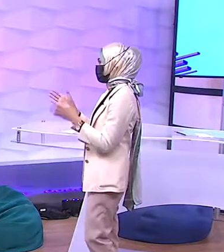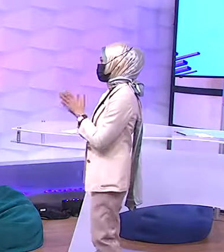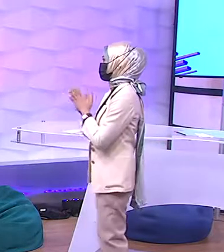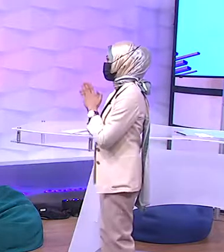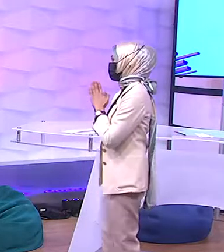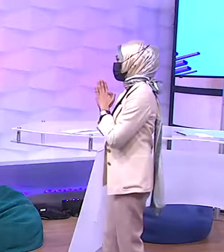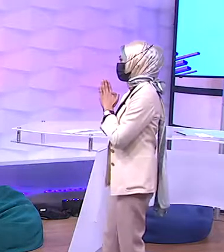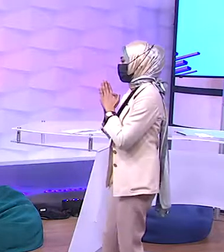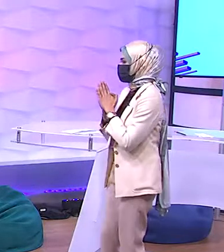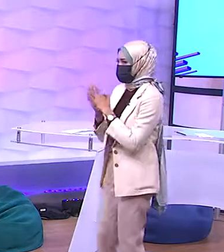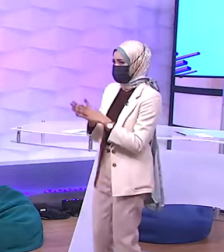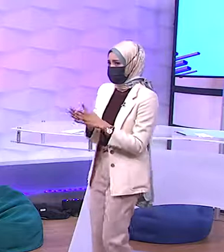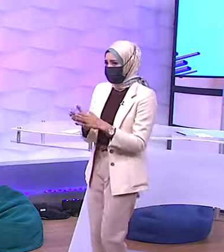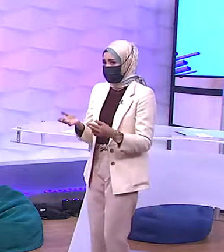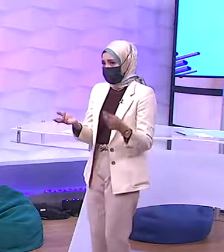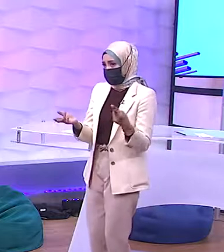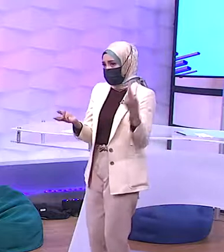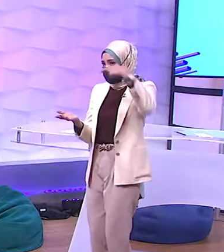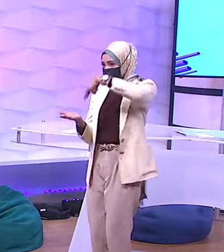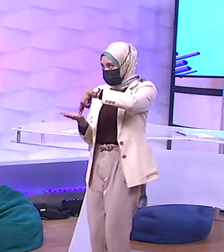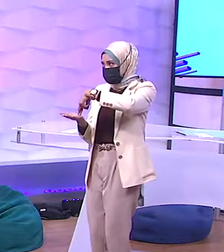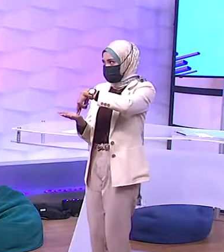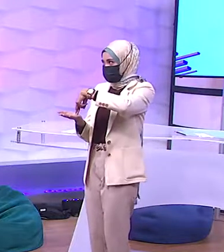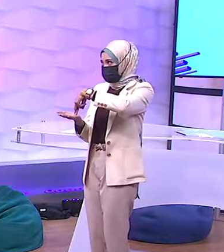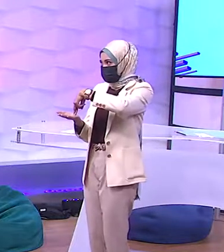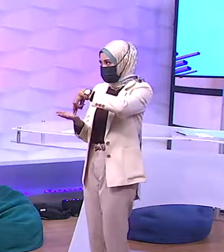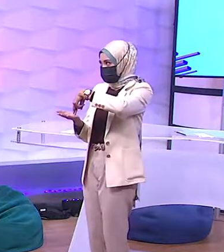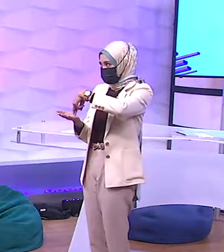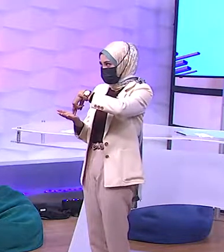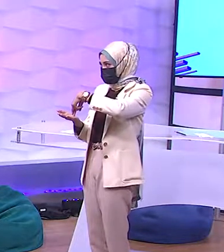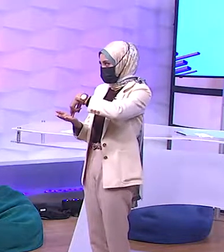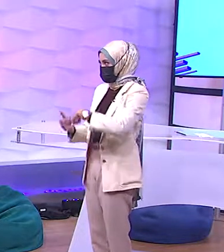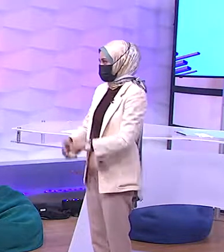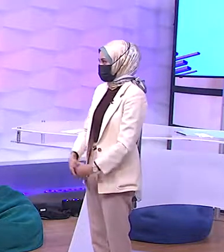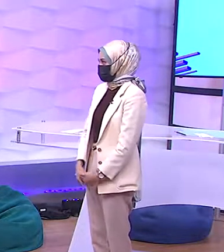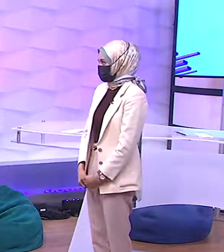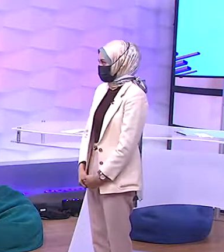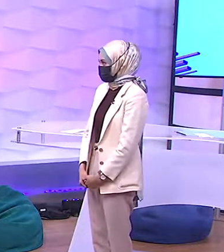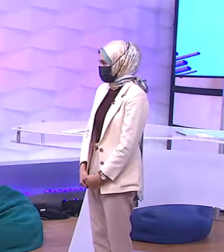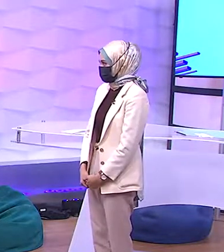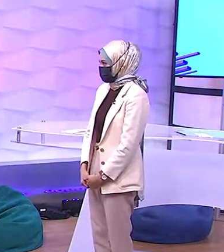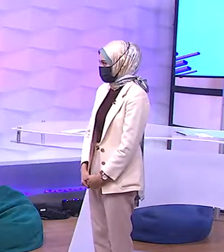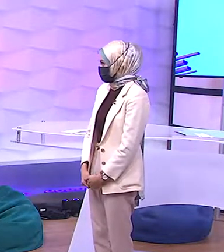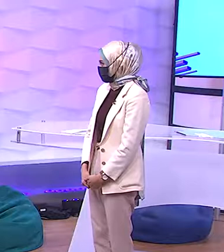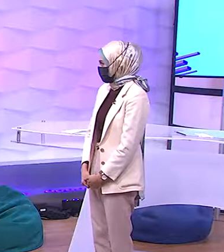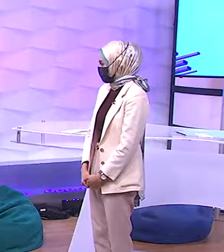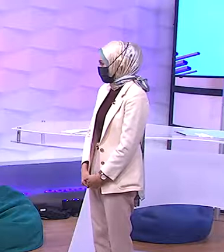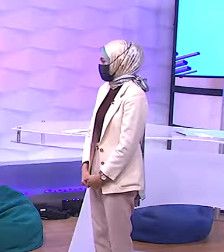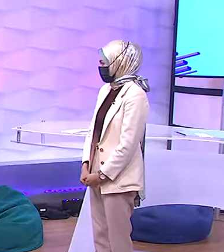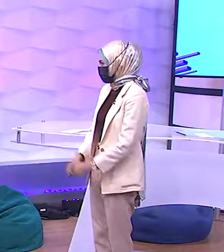So, perhaps we... repeat again. Okay, can. Mm-hmm. We shall repeat that. The first one. Bedroom.